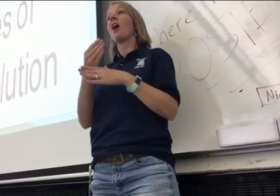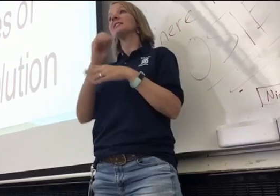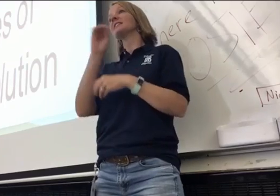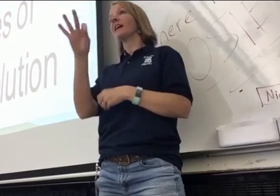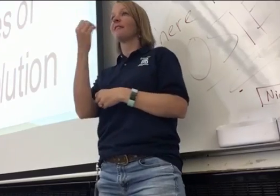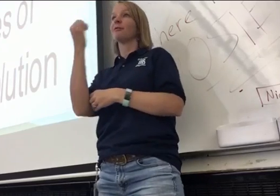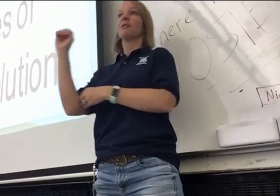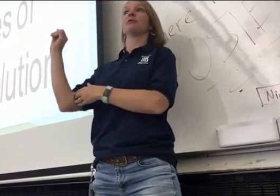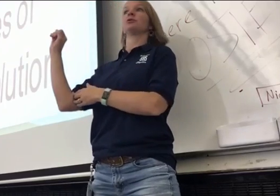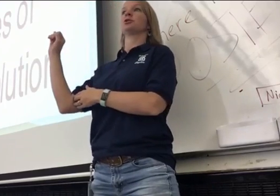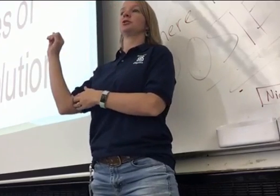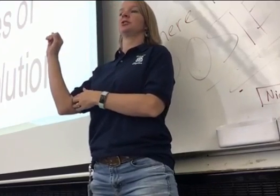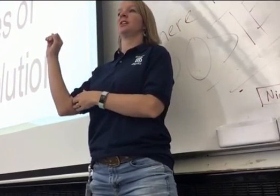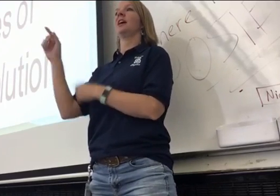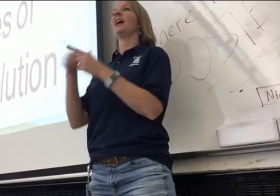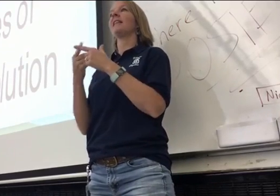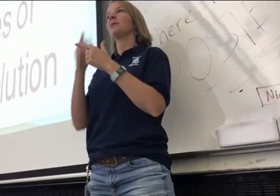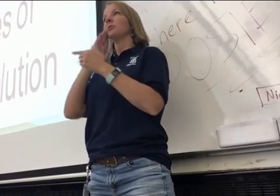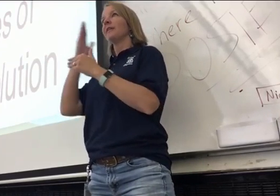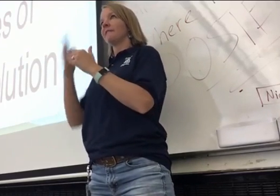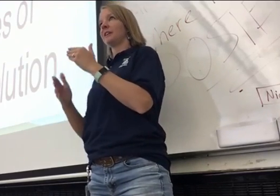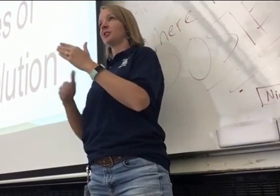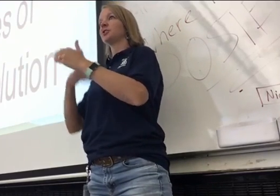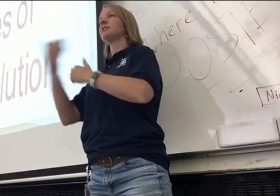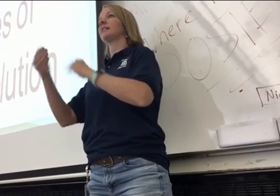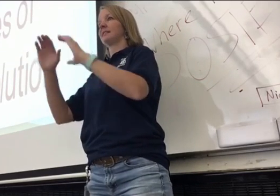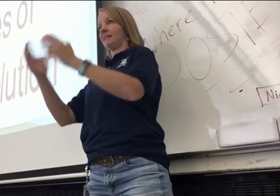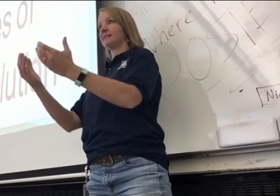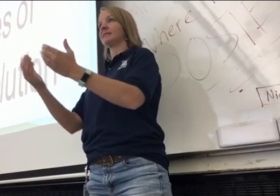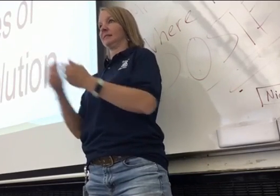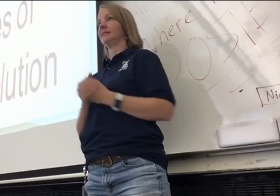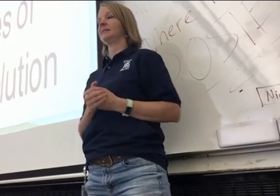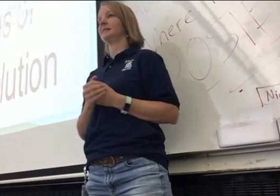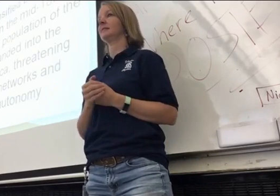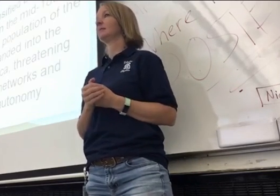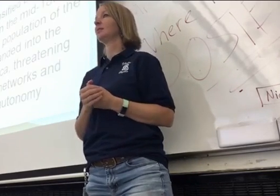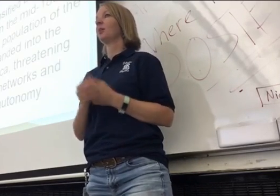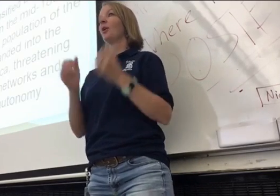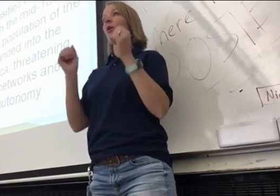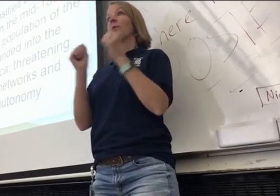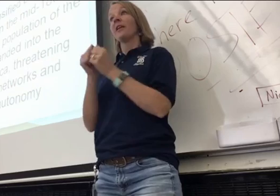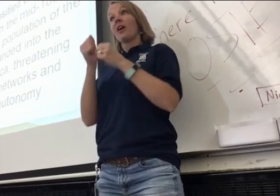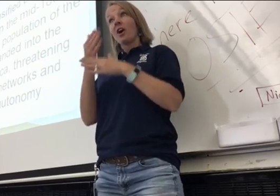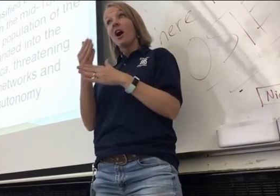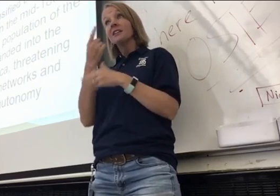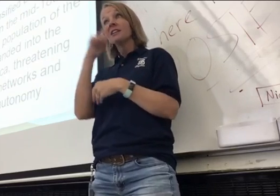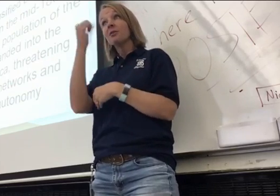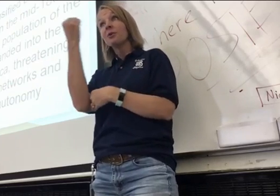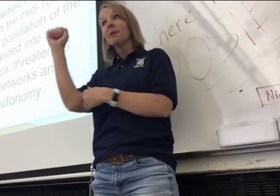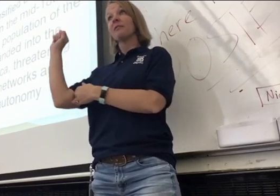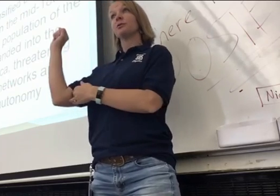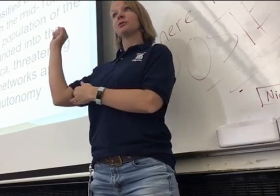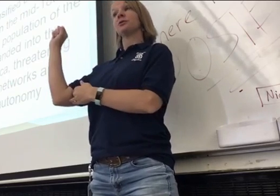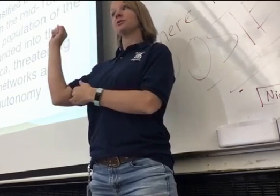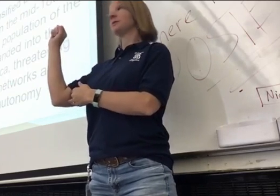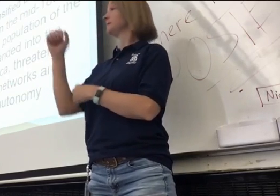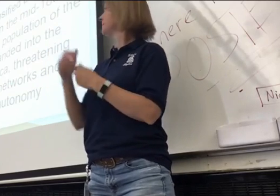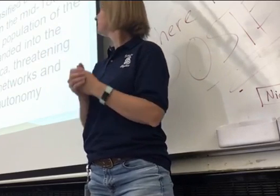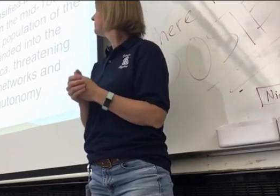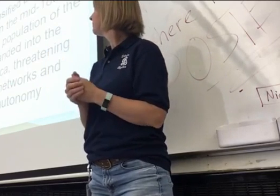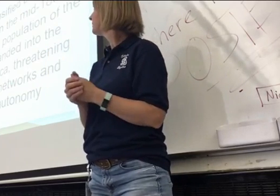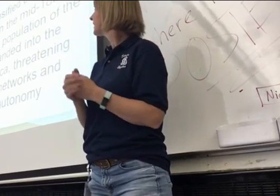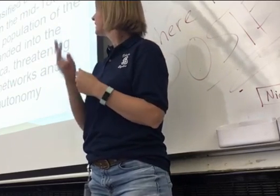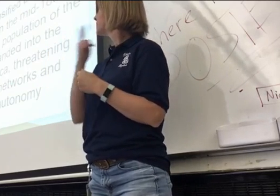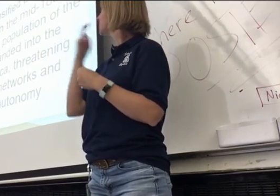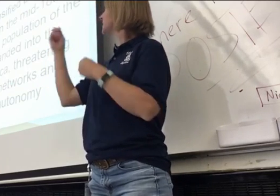revolution today, and then we'll finish it up next class period. So with our causes of the revolution, you will